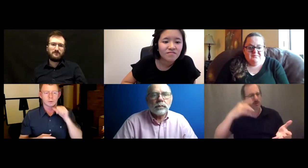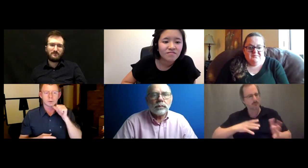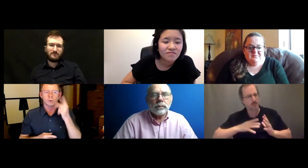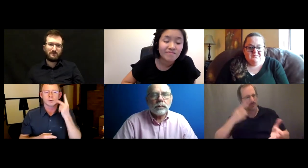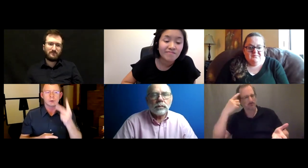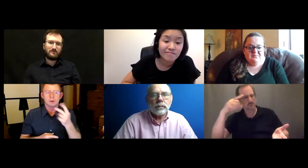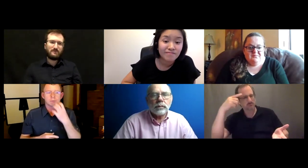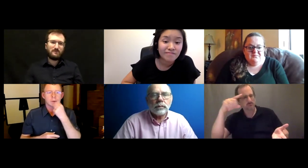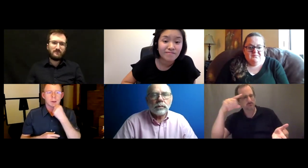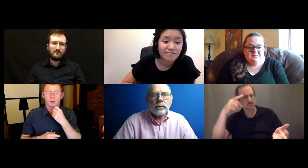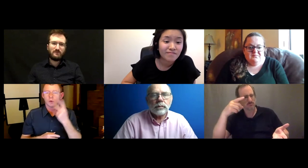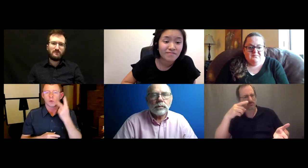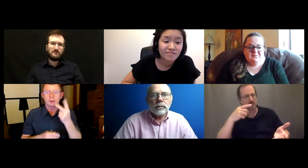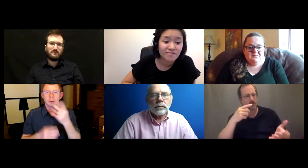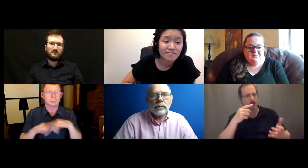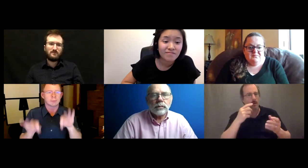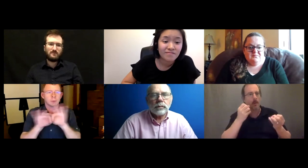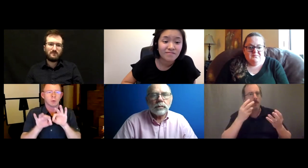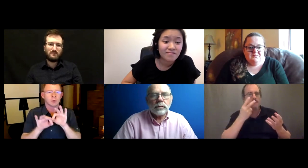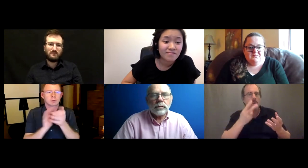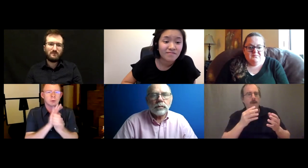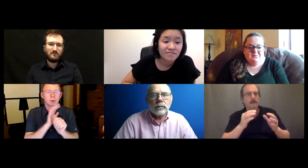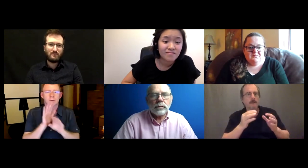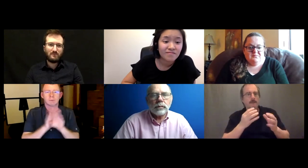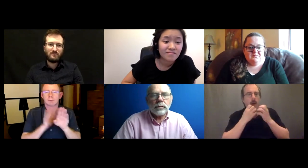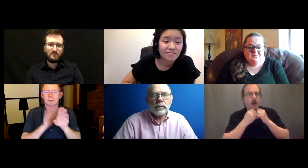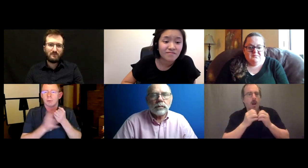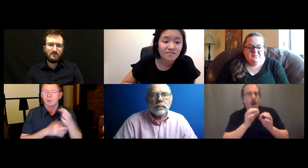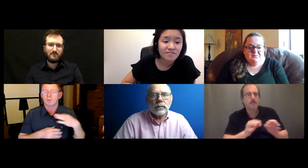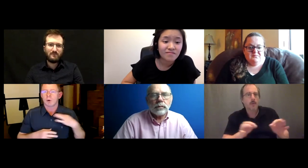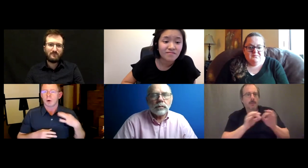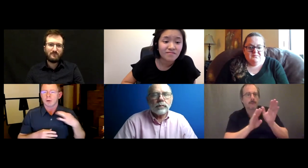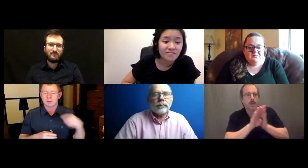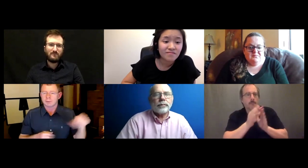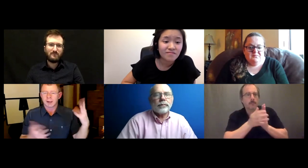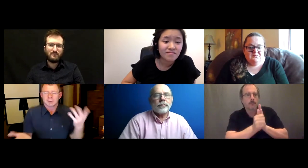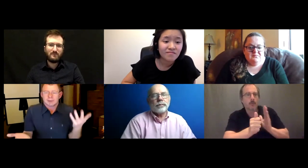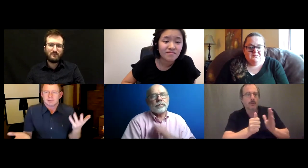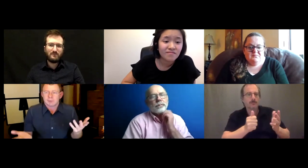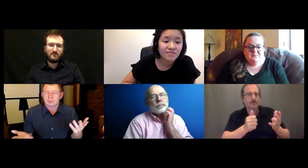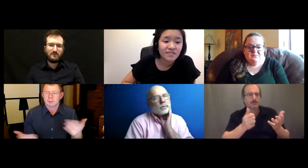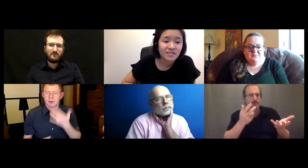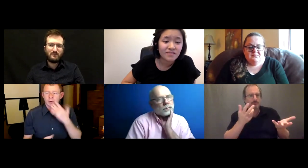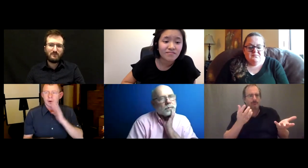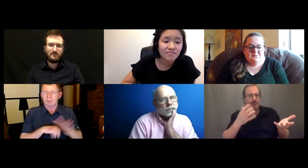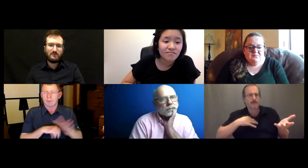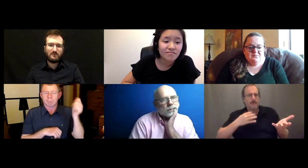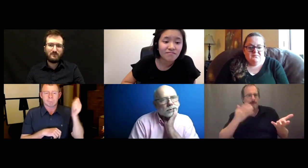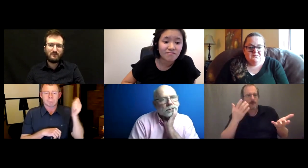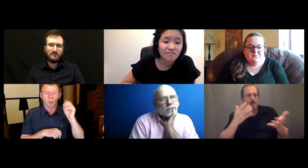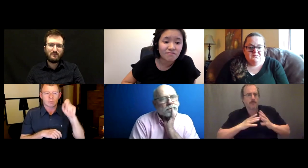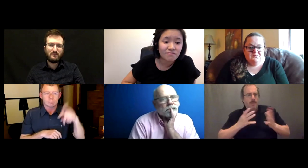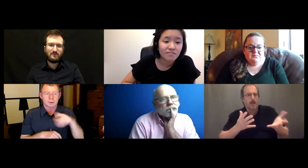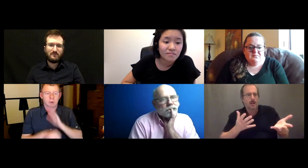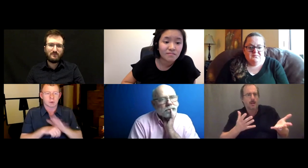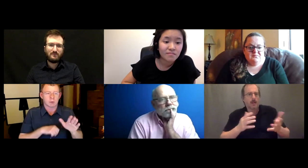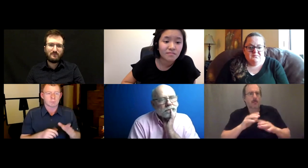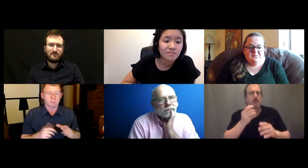Often deaf people say, why should I volunteer? They don't understand the value of volunteering and they